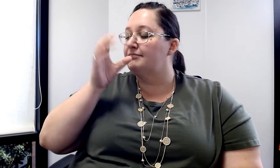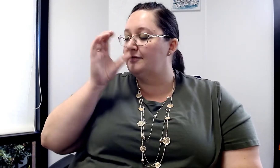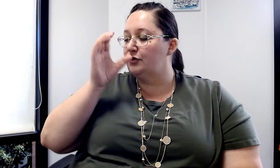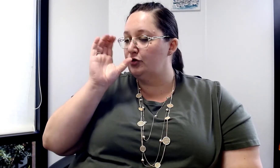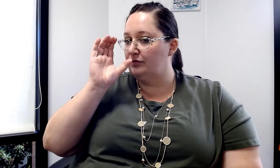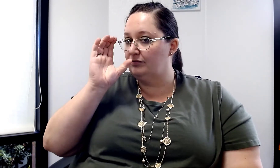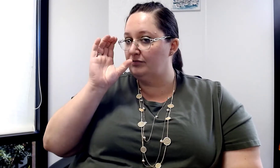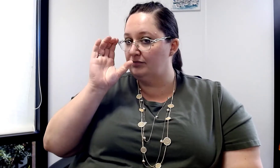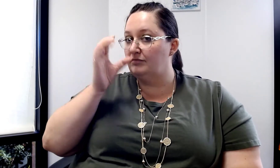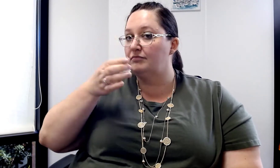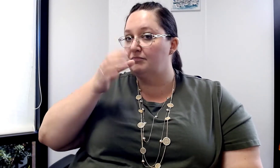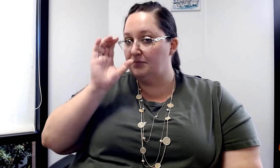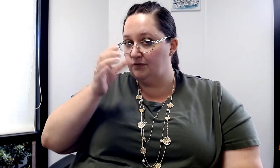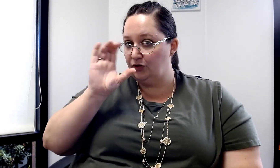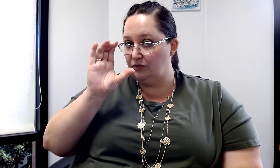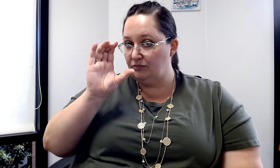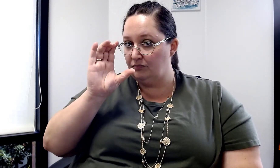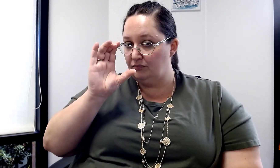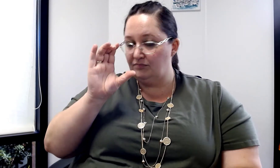Beverage, the noun, is twice.